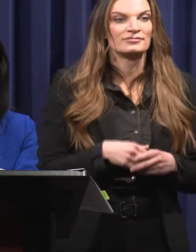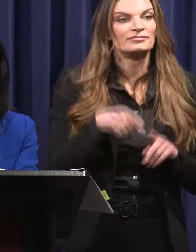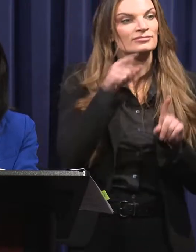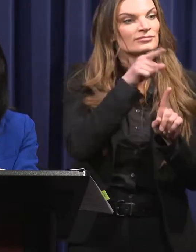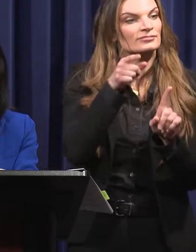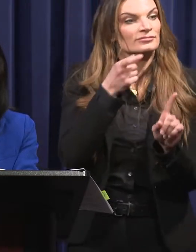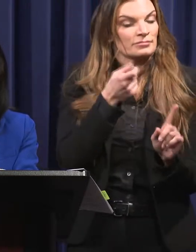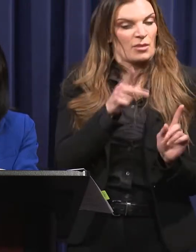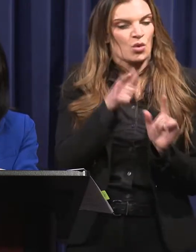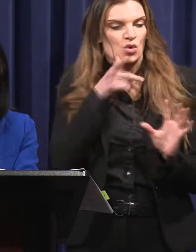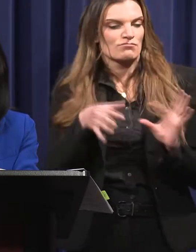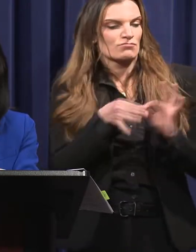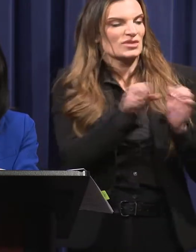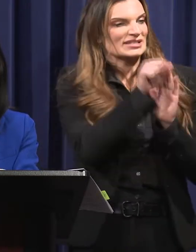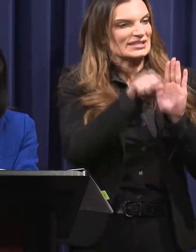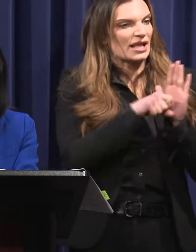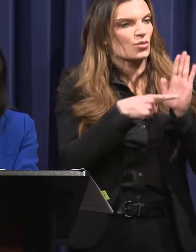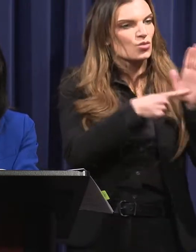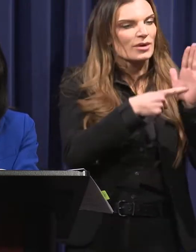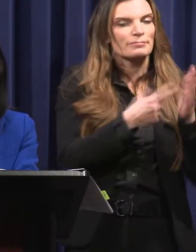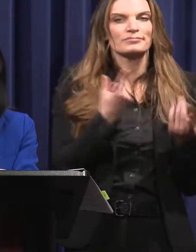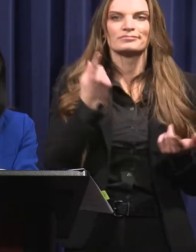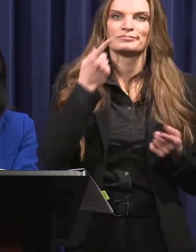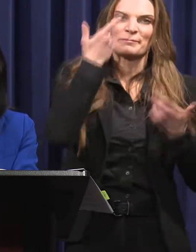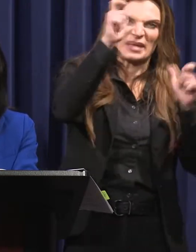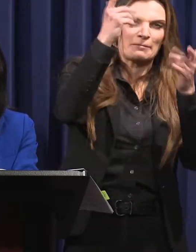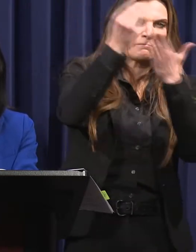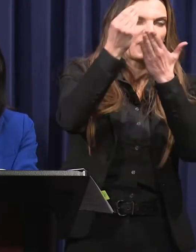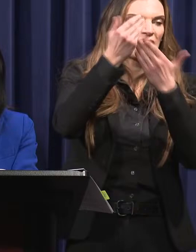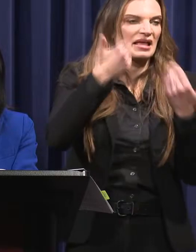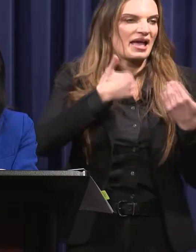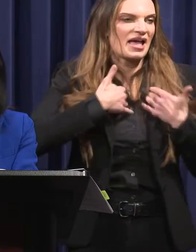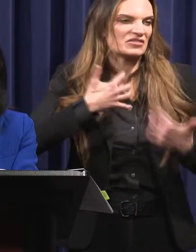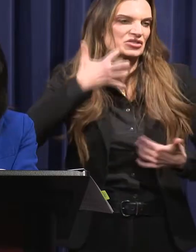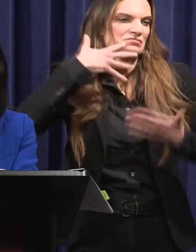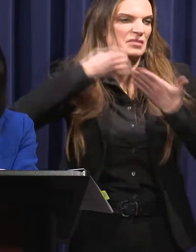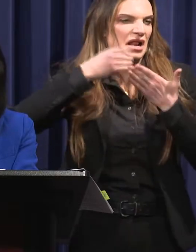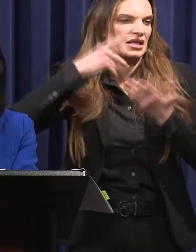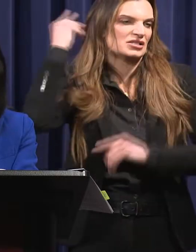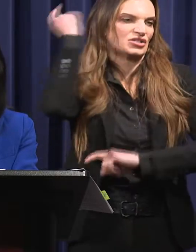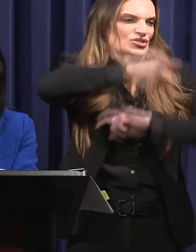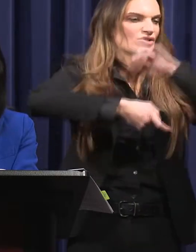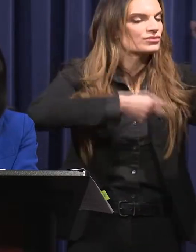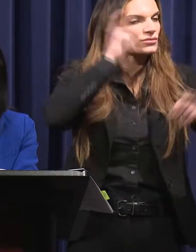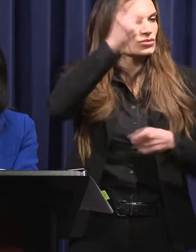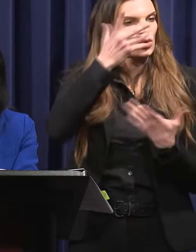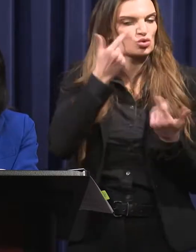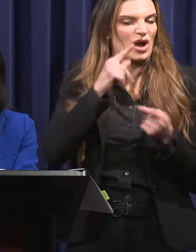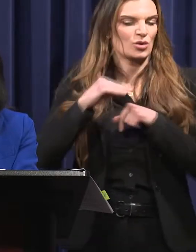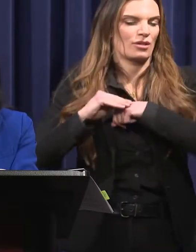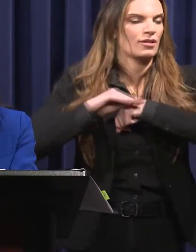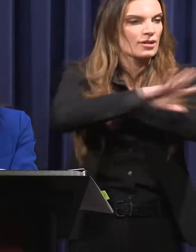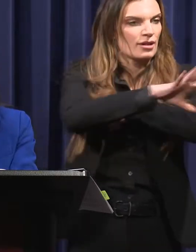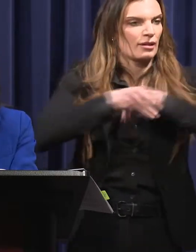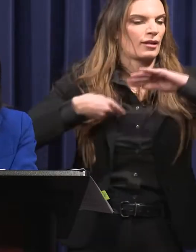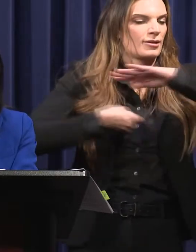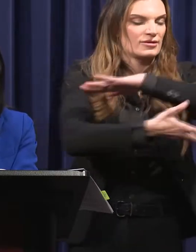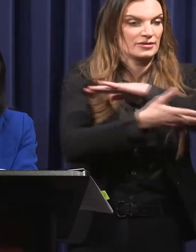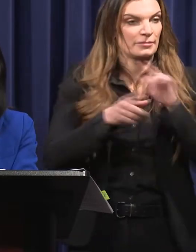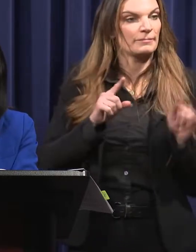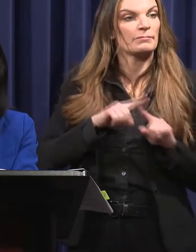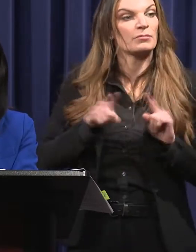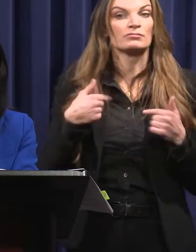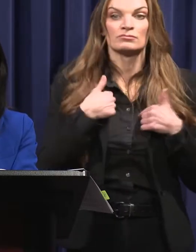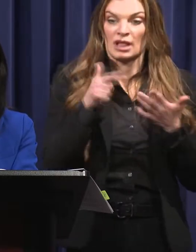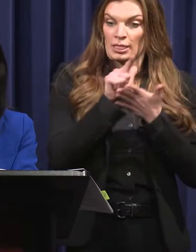government representatives and big money donors alike to skirt the system for personal benefit while also skirting any legal